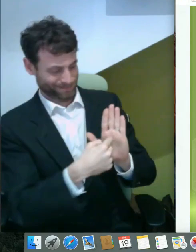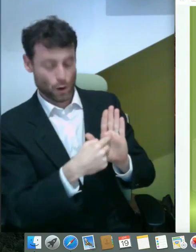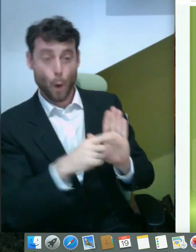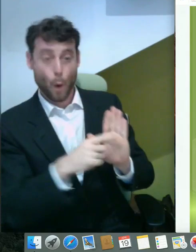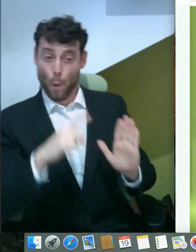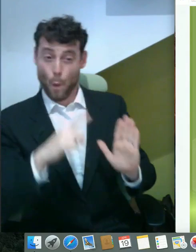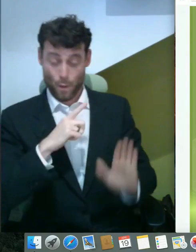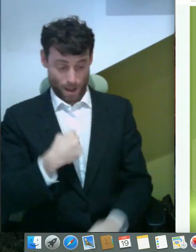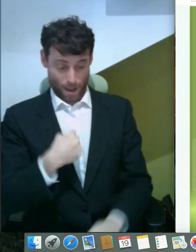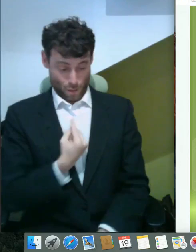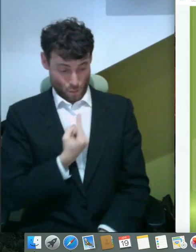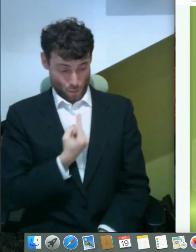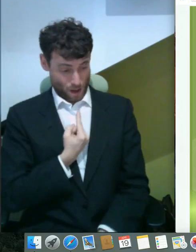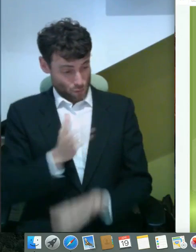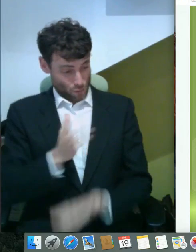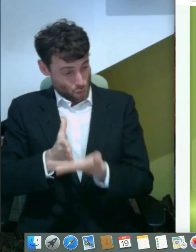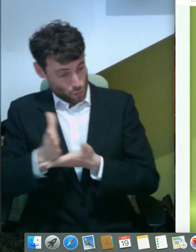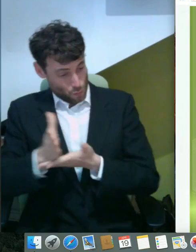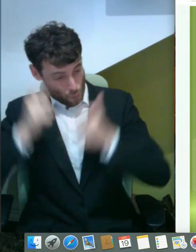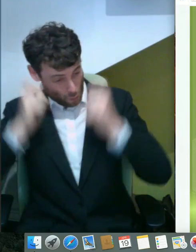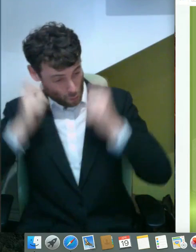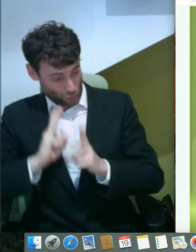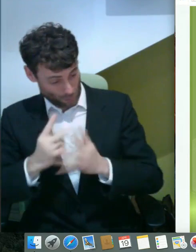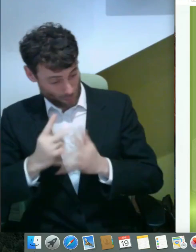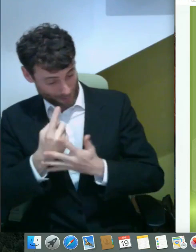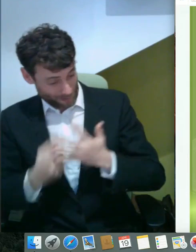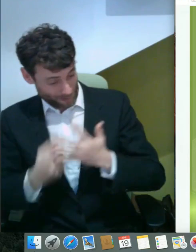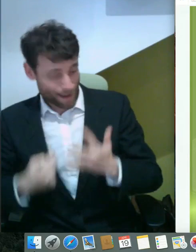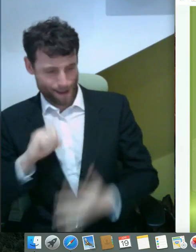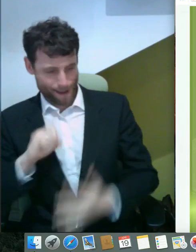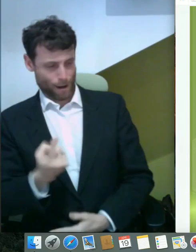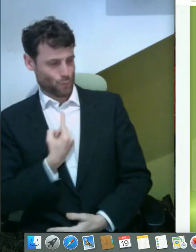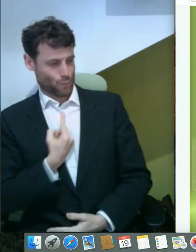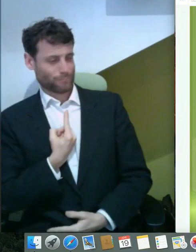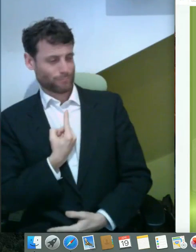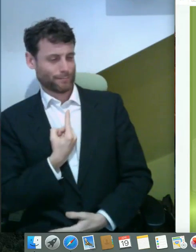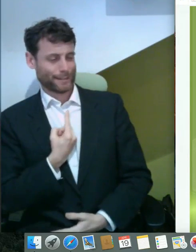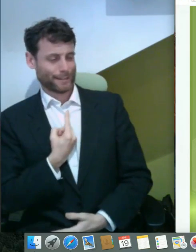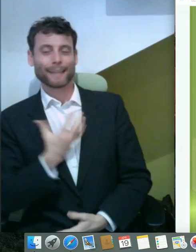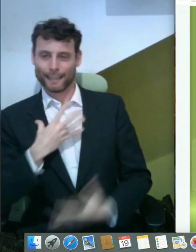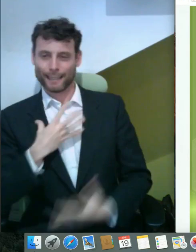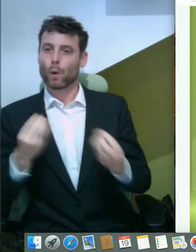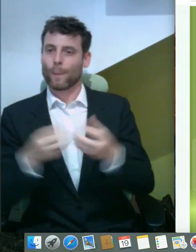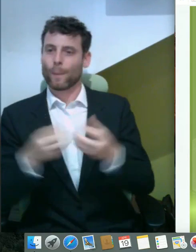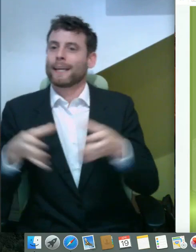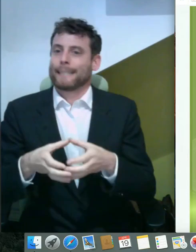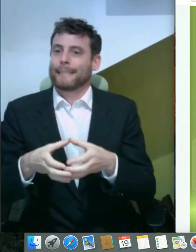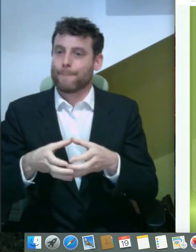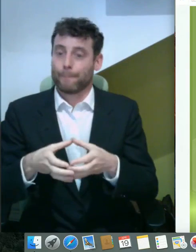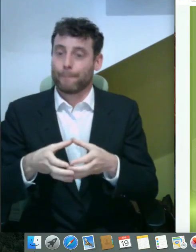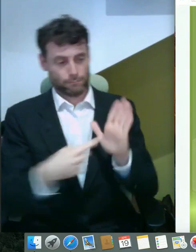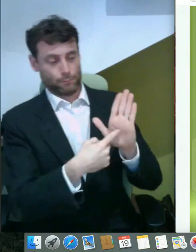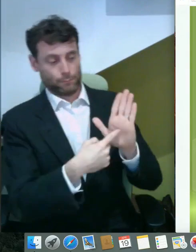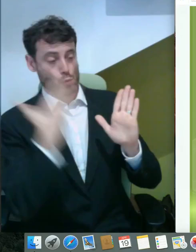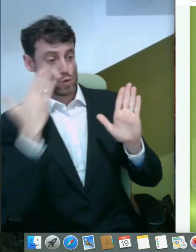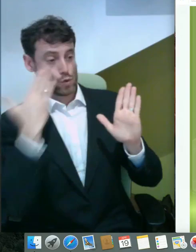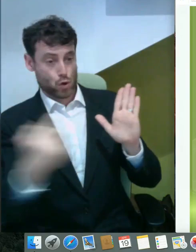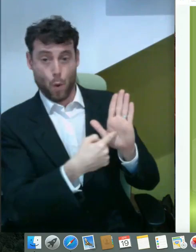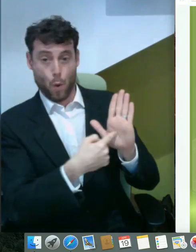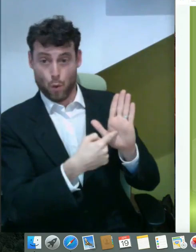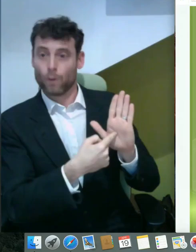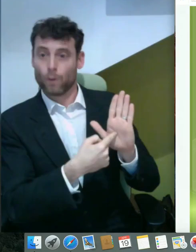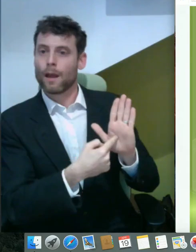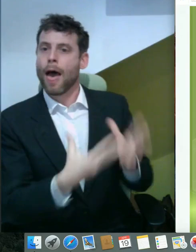one interpreter cannot do all the different jobs in the courtroom. They said that having one external voice was very